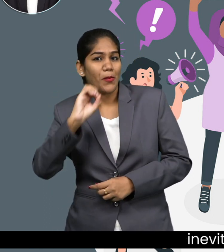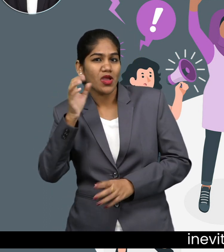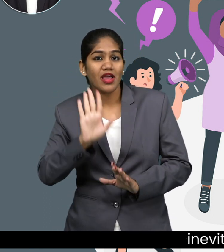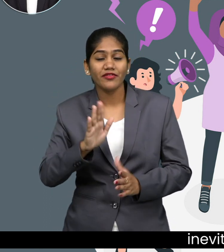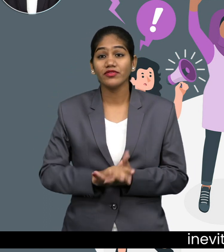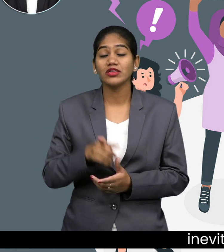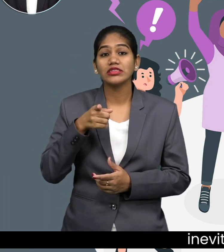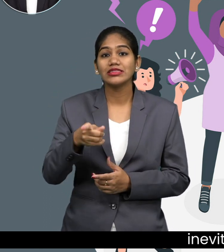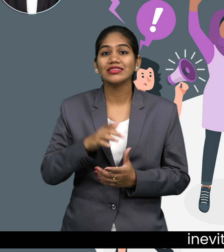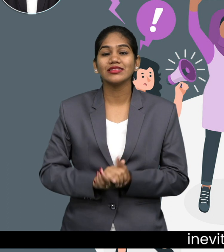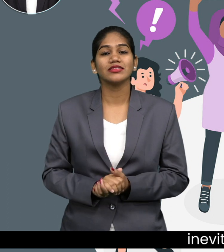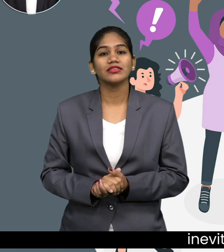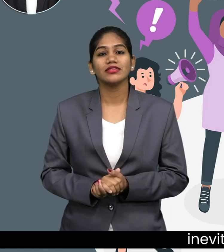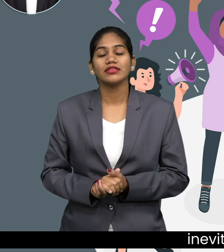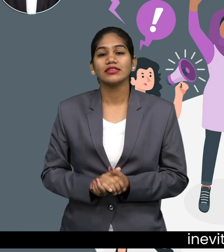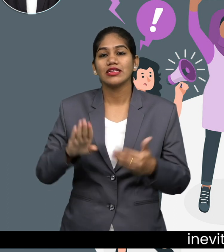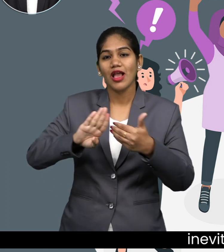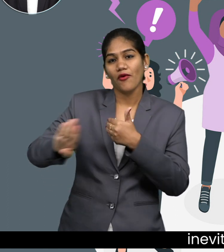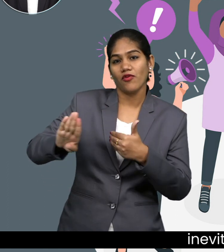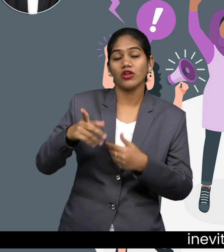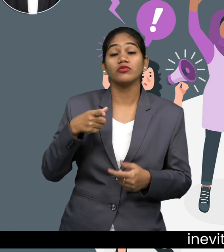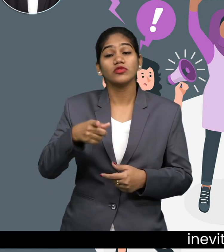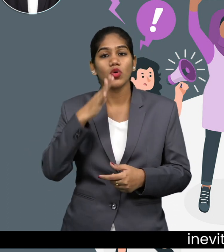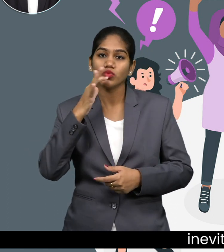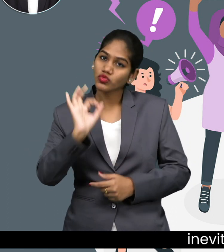inevitable, unavoidable.